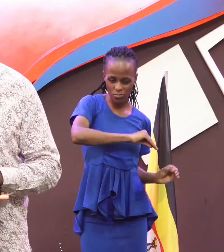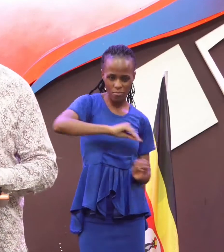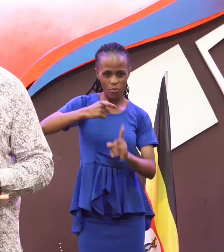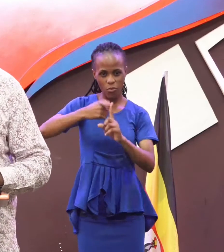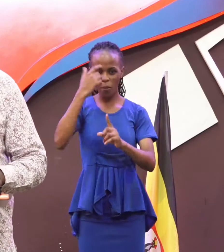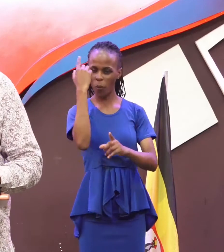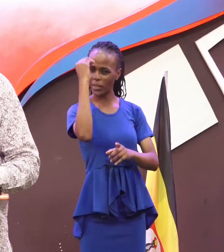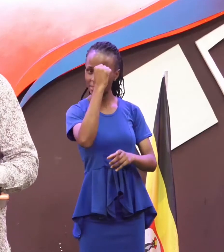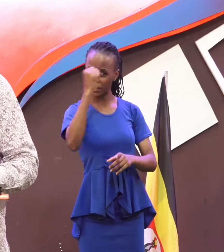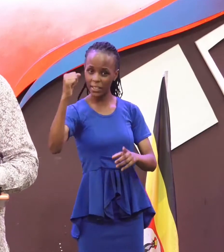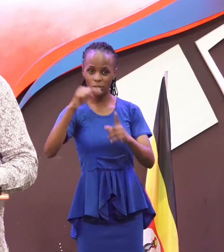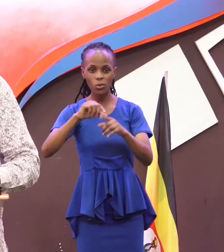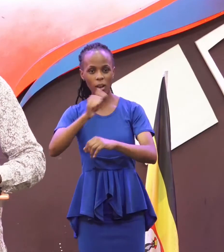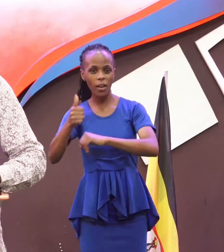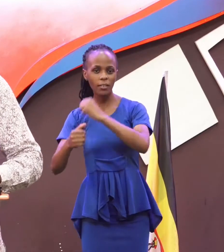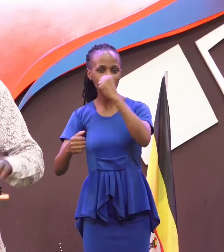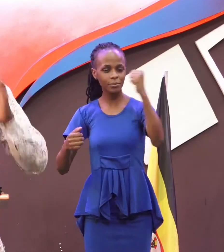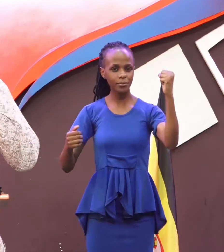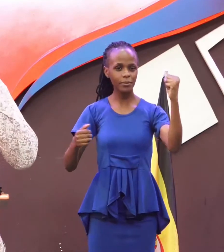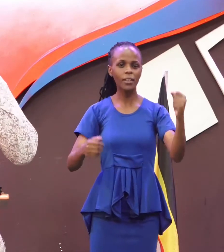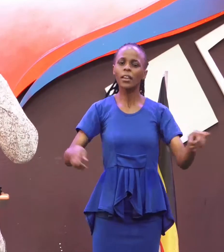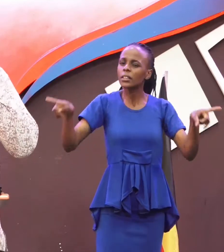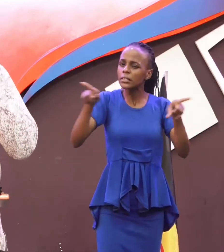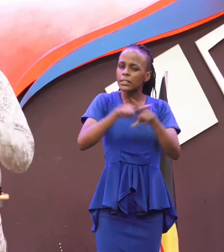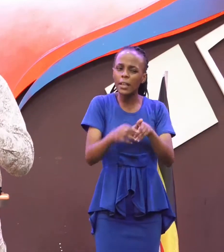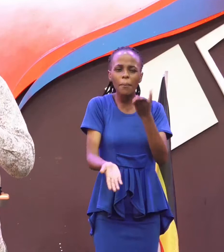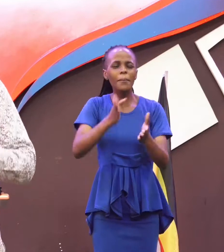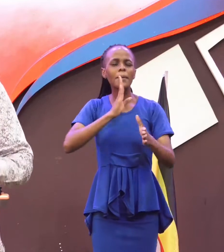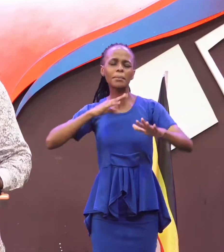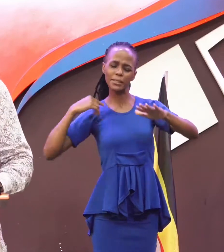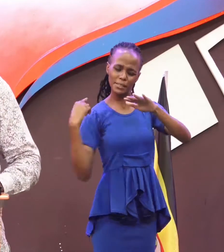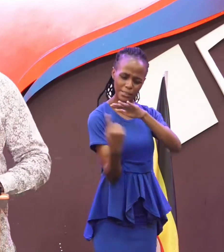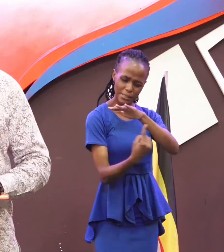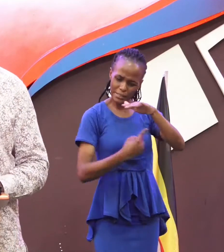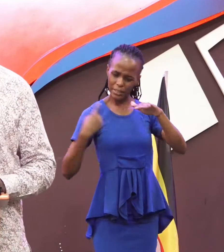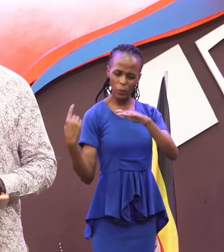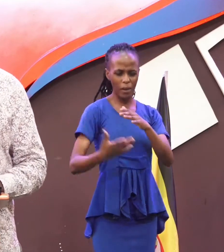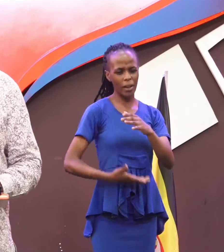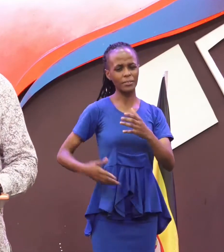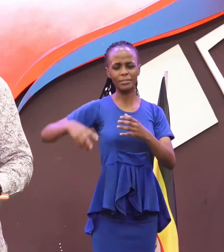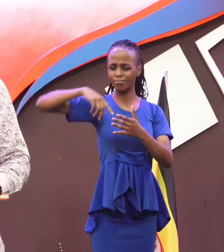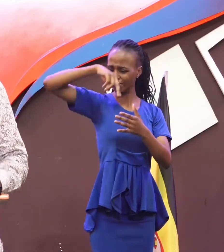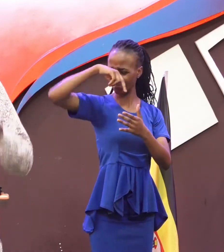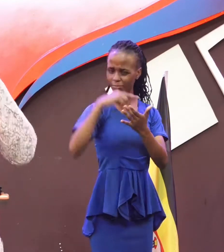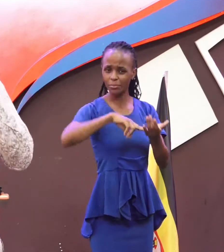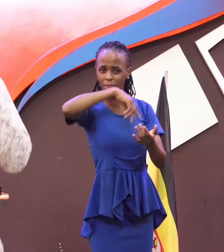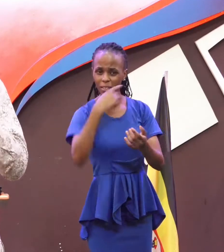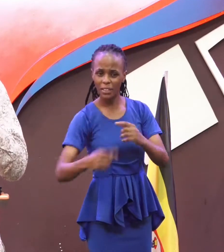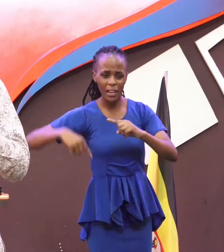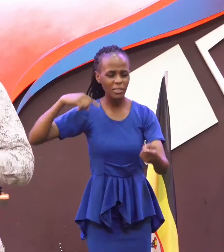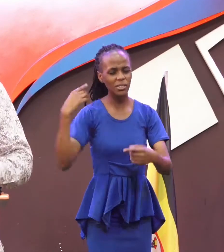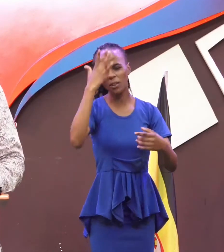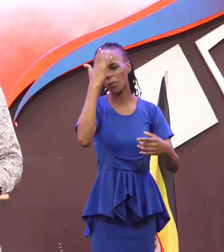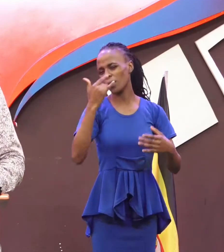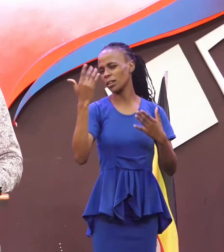you've decided to move from one side to the other. Yinza n'okuba ng'embeera ekukubye. Maybe the situation has struck you down. Ng'oga ye